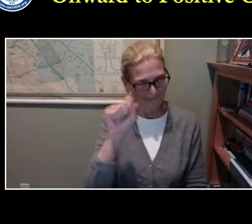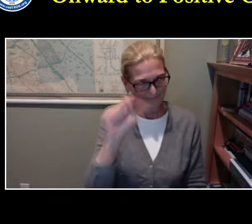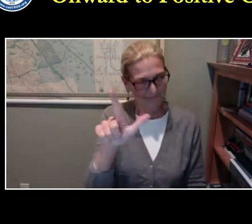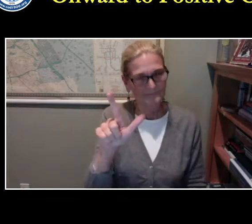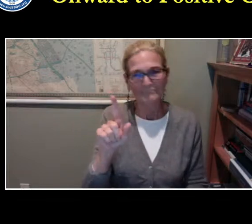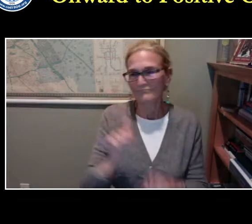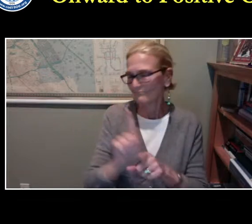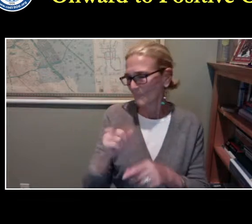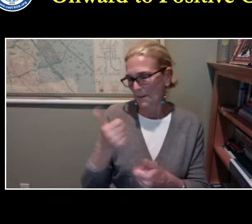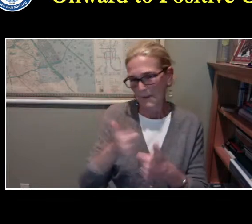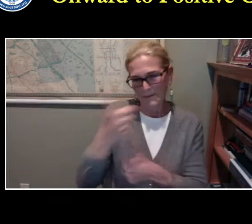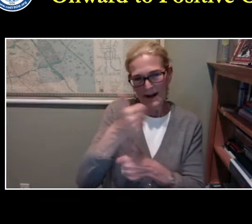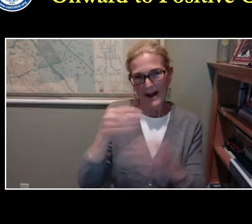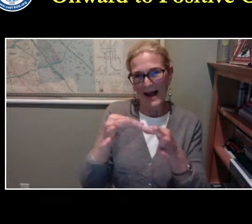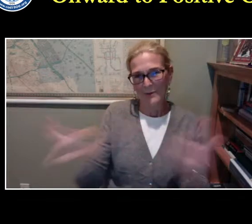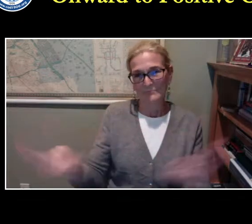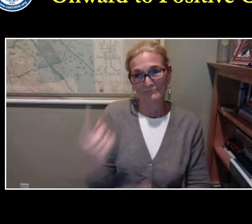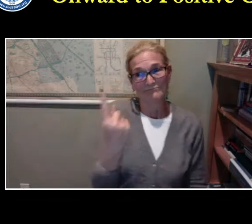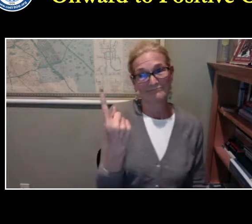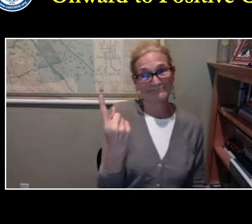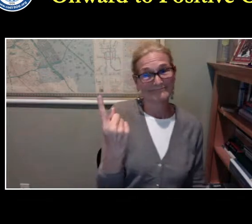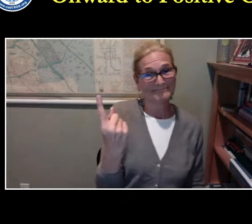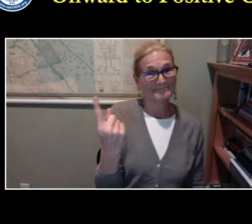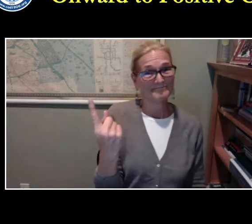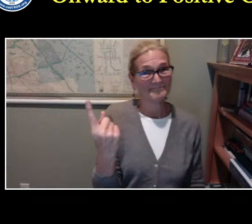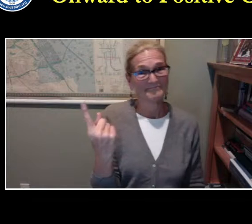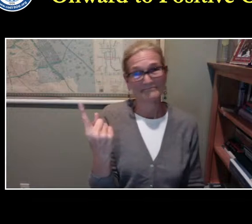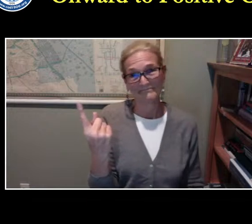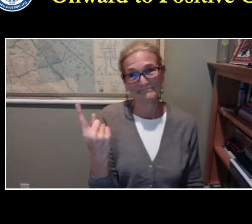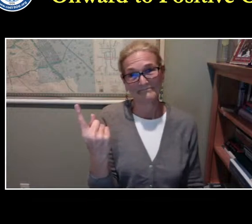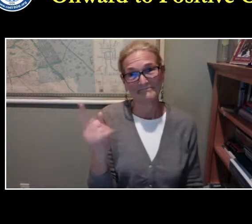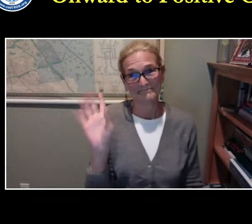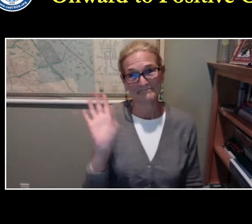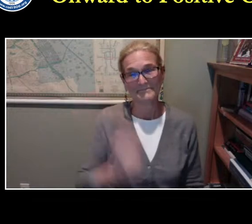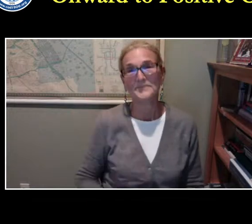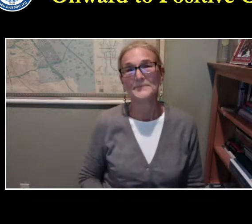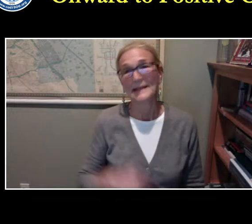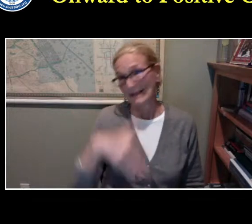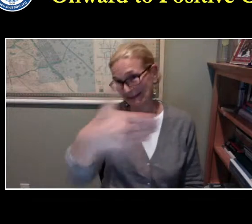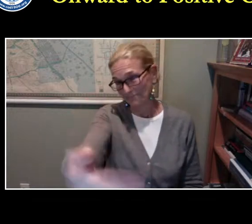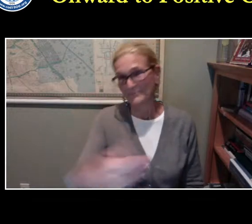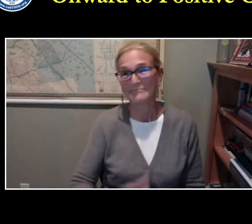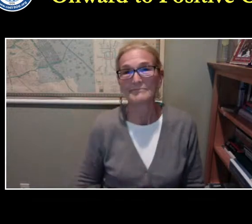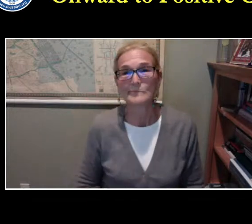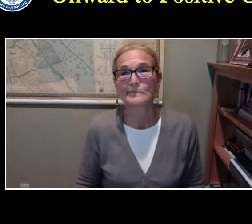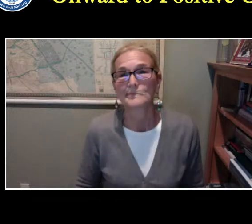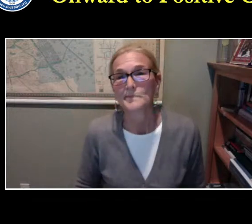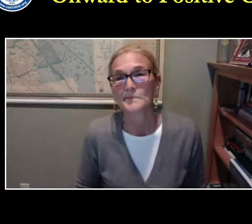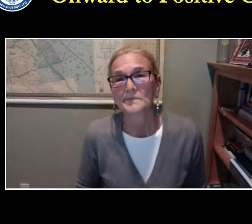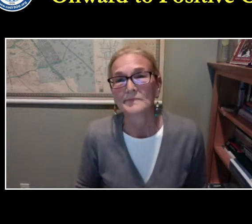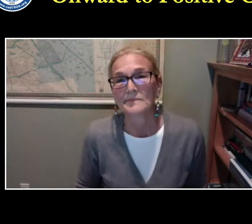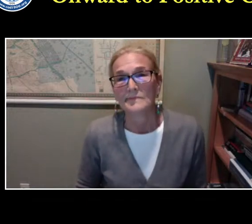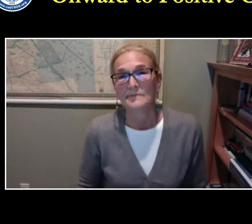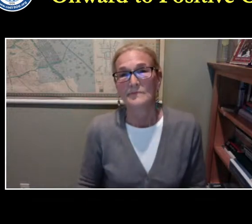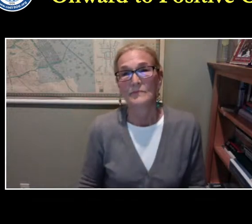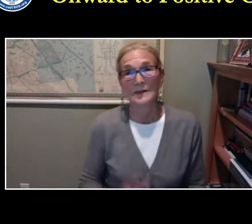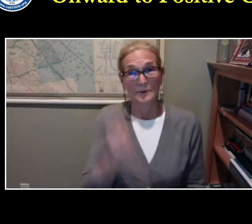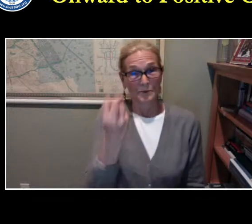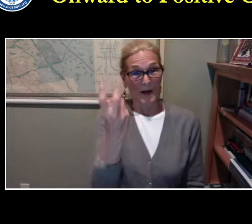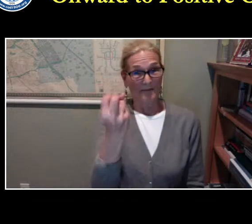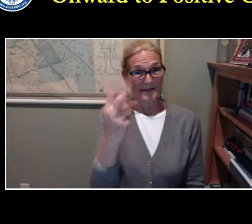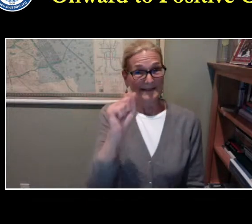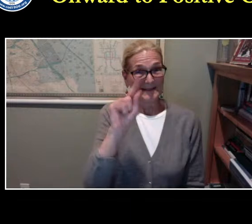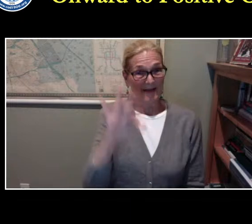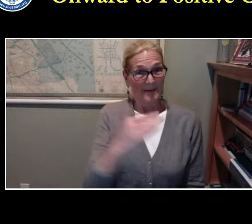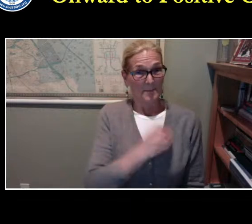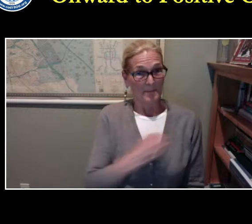And the deaf person does speak ASL as their primary language. So we have one representation.